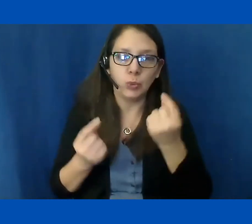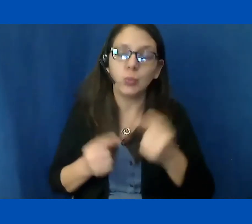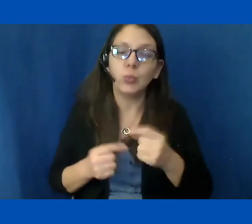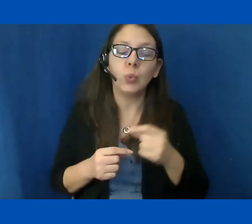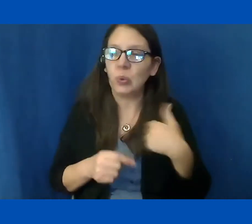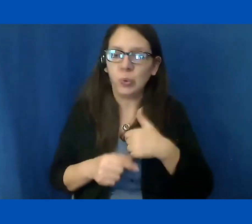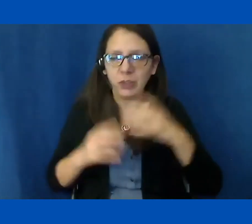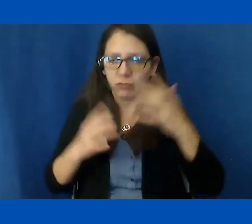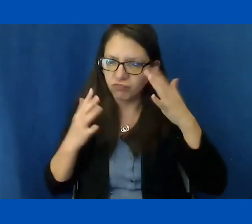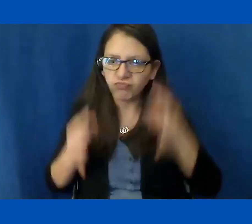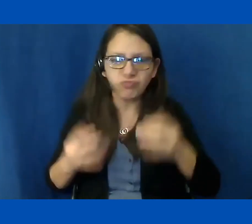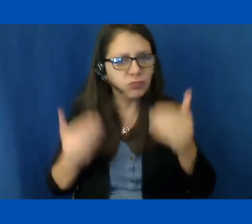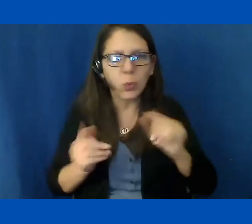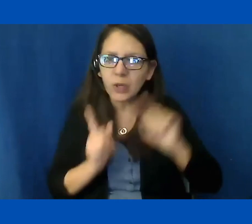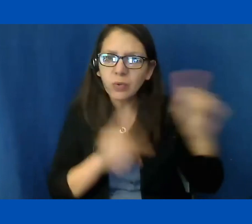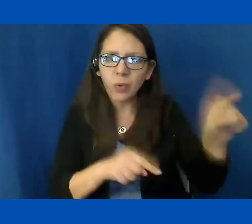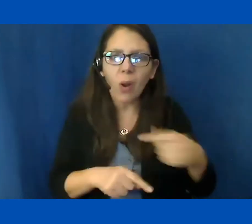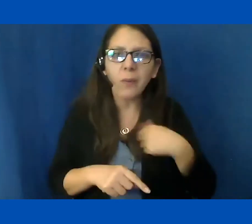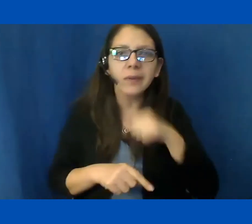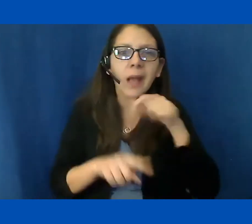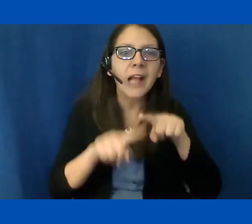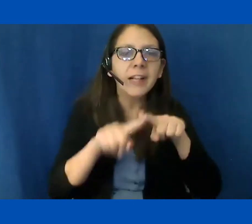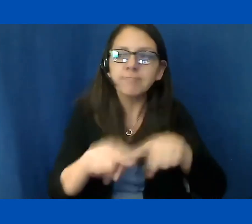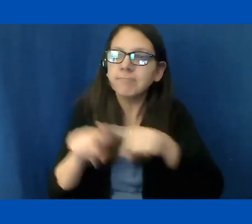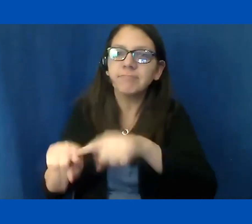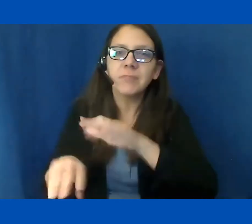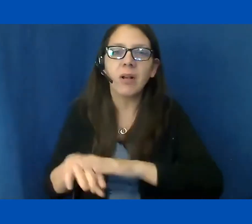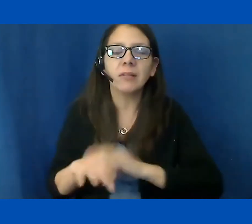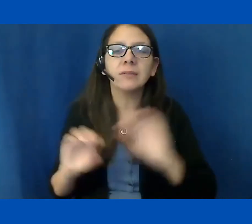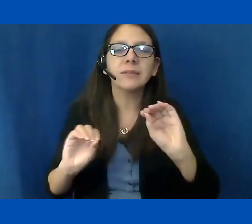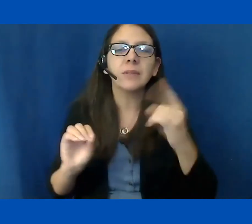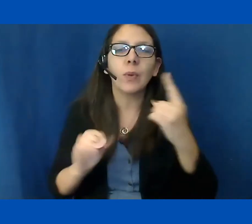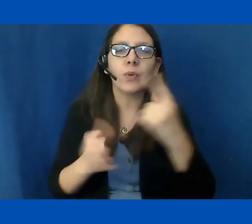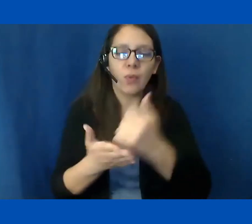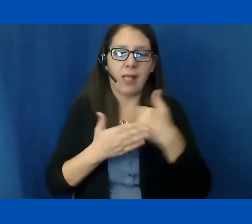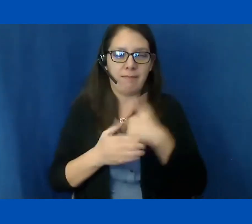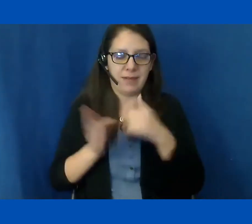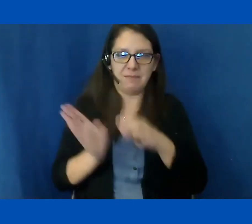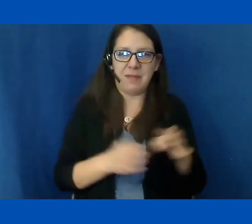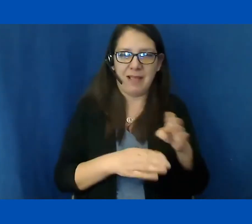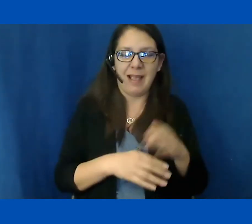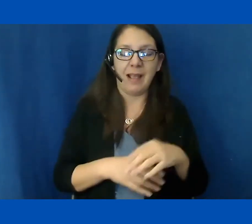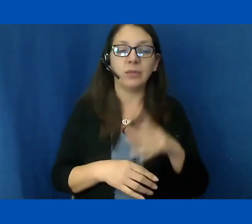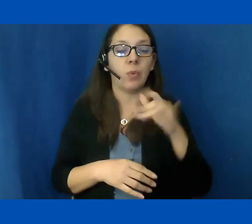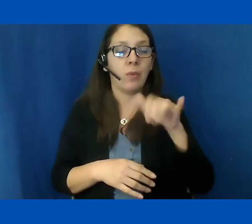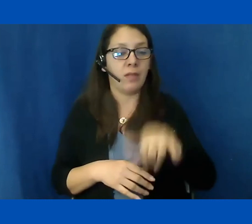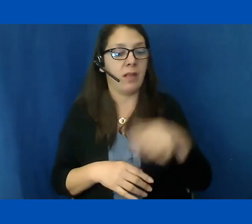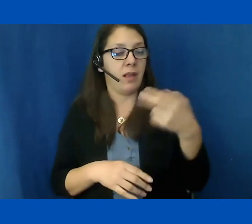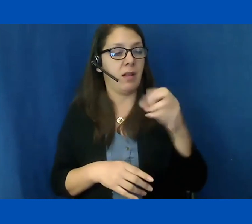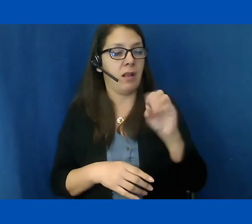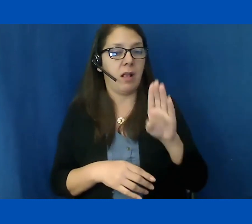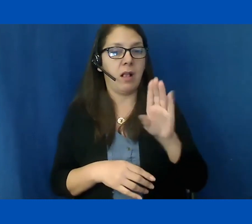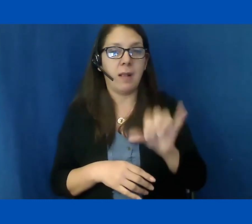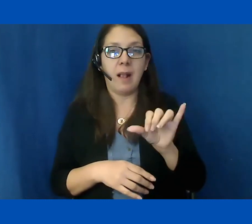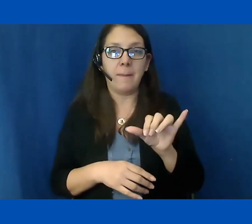sometimes, the hobbies that we like, it actually is just it's the